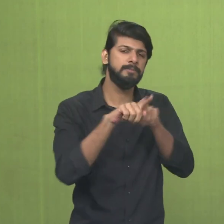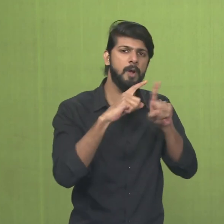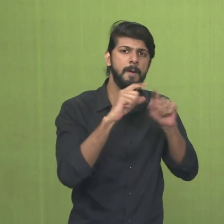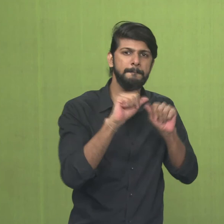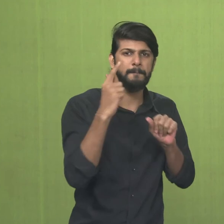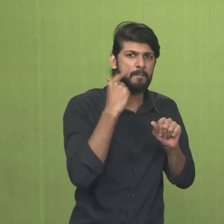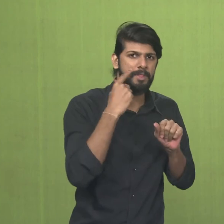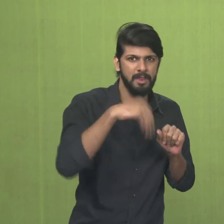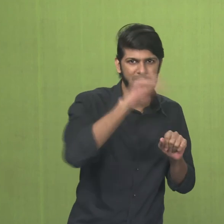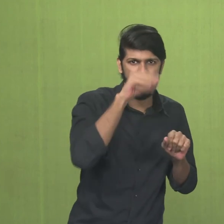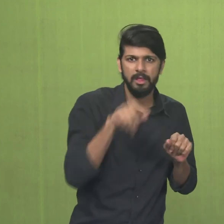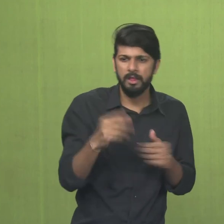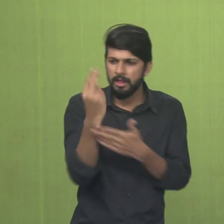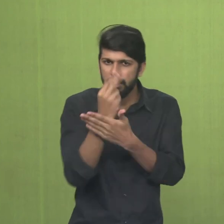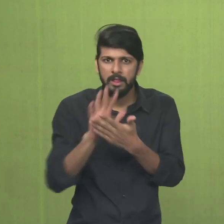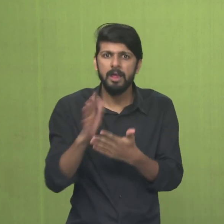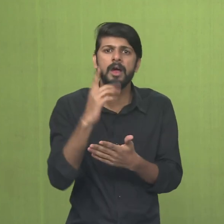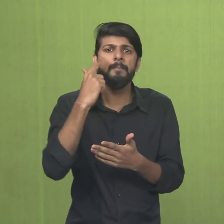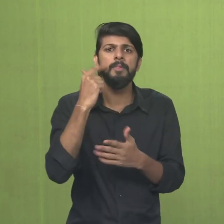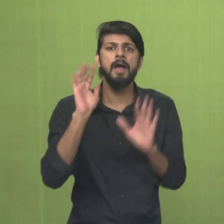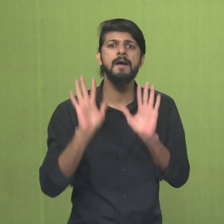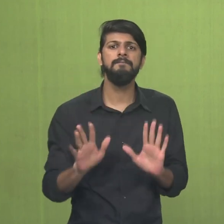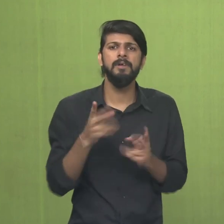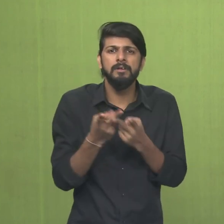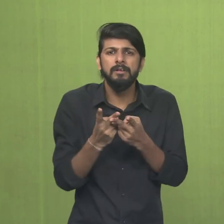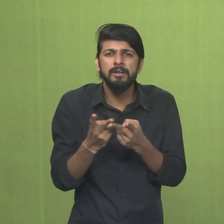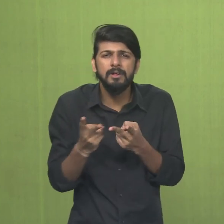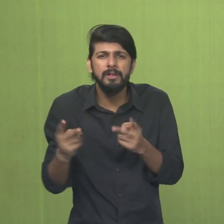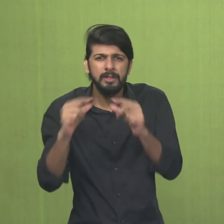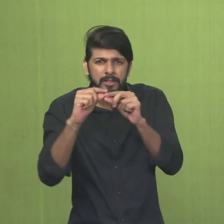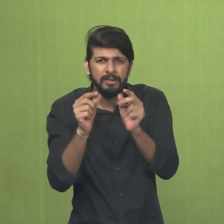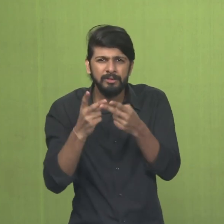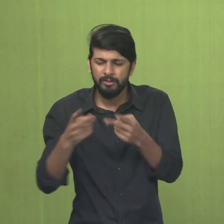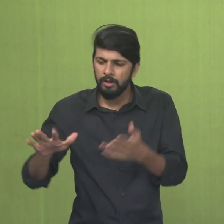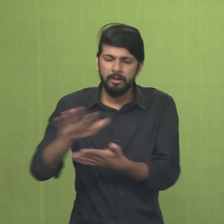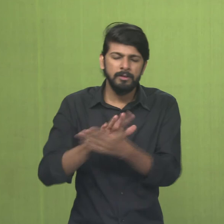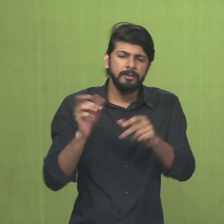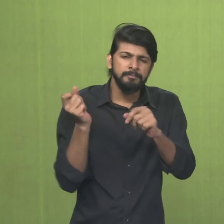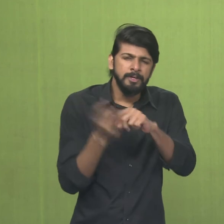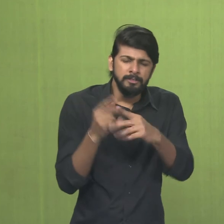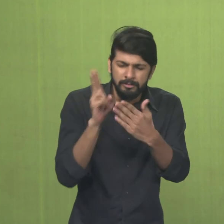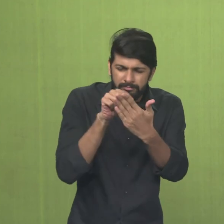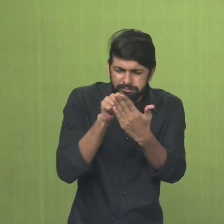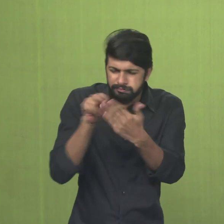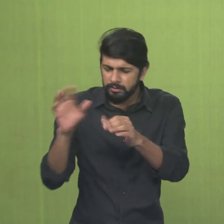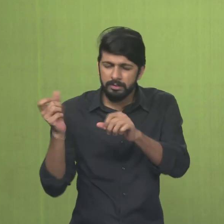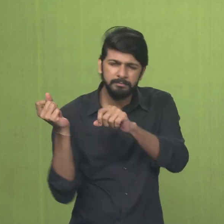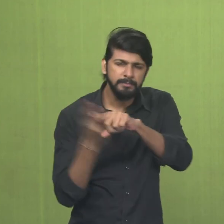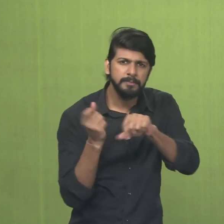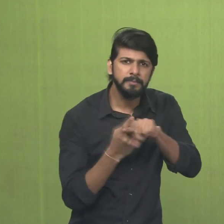which look like the real objects. For example, dal, pulses, and all these grains have